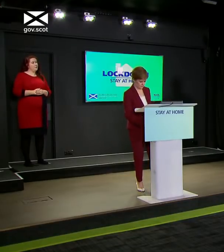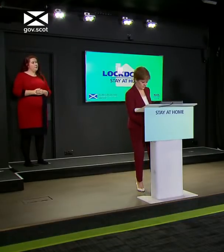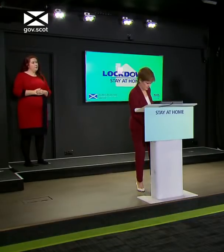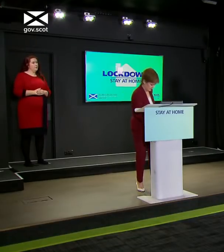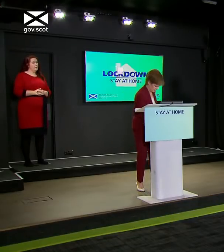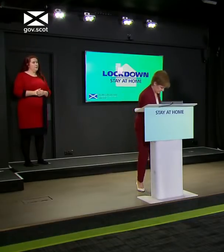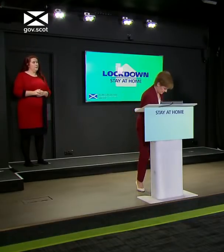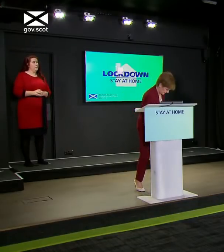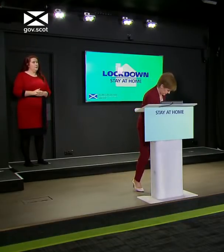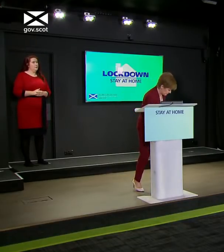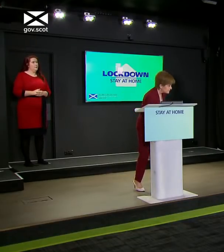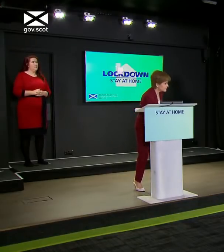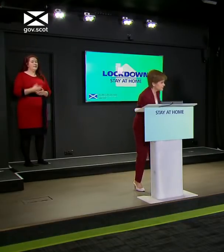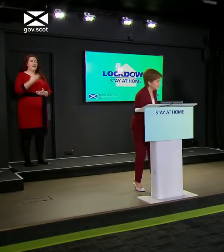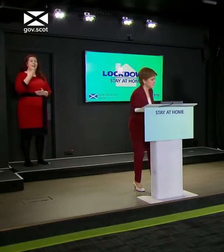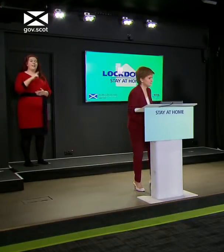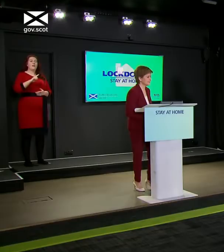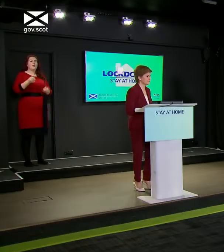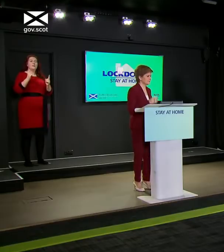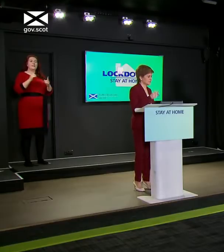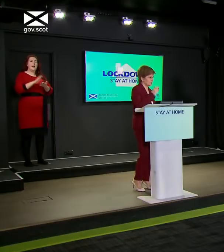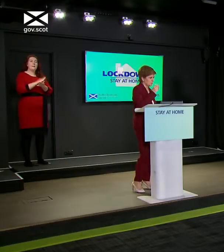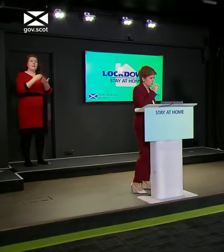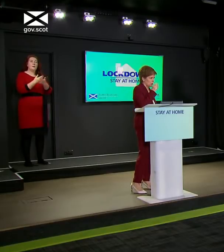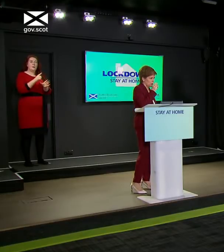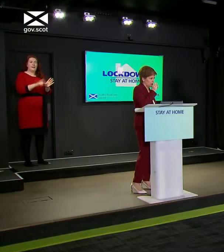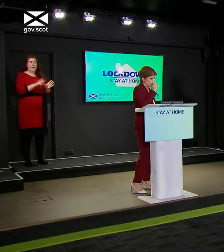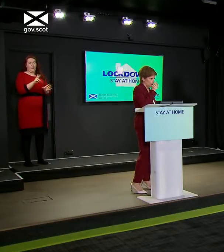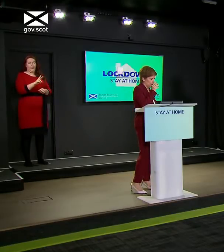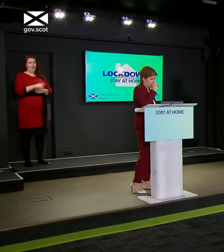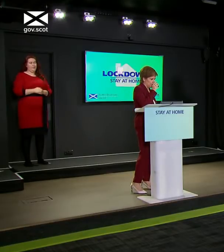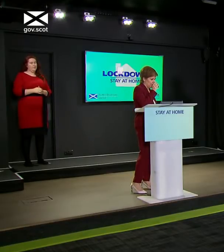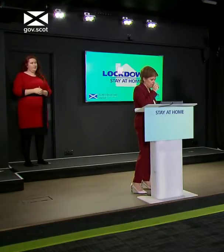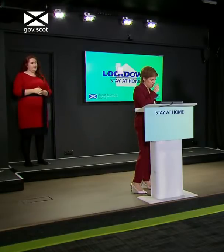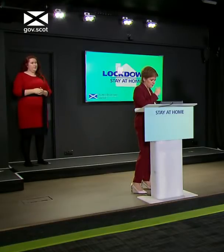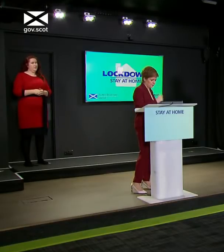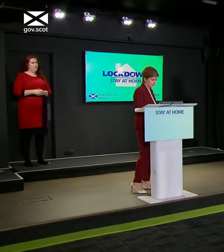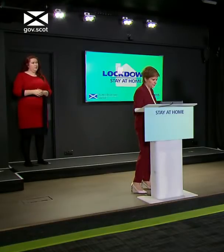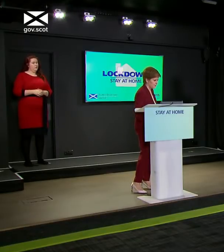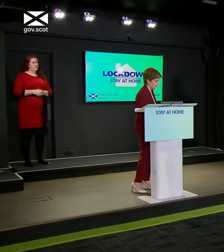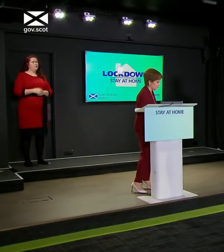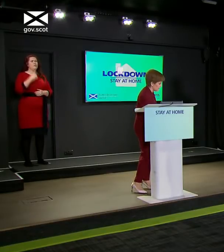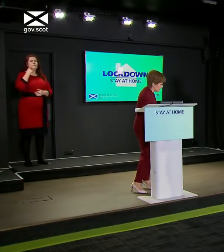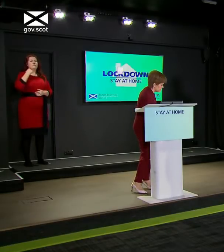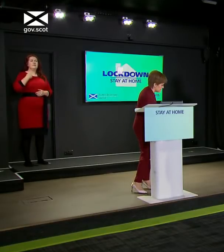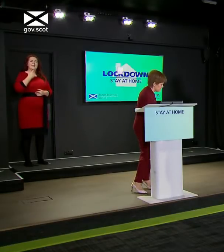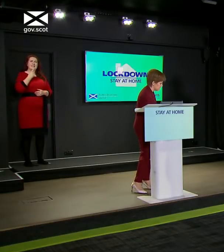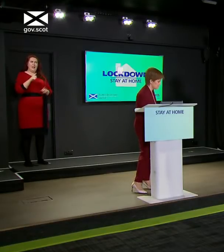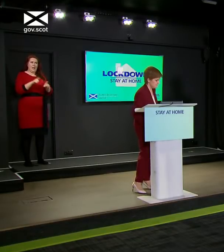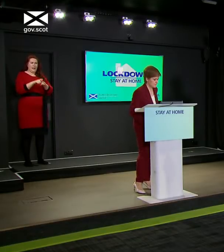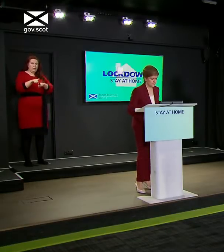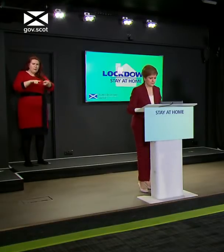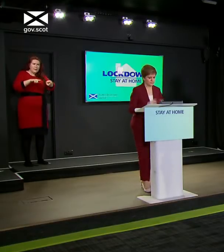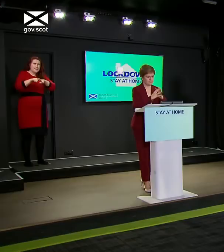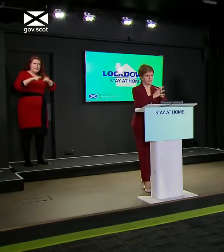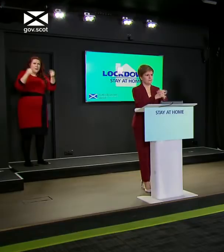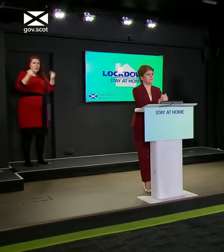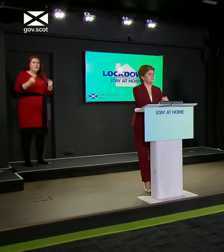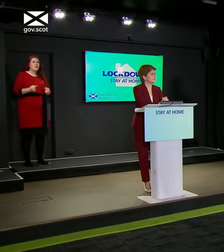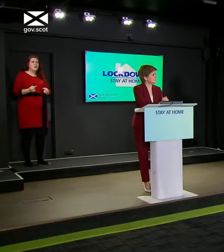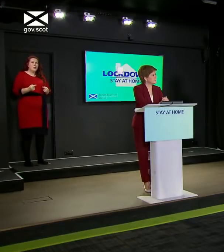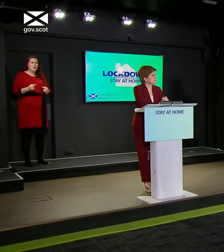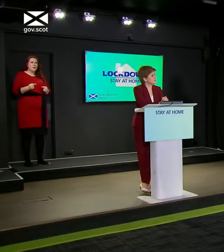Thank you, First Minister, and Happy New Year to you both. You've spoken previously yesterday about the race that we now have between this vaccine